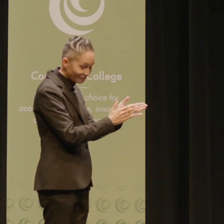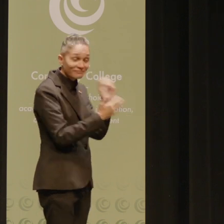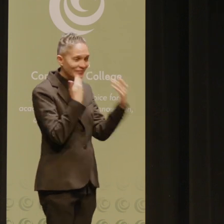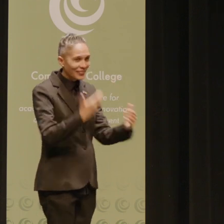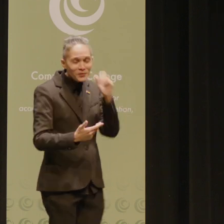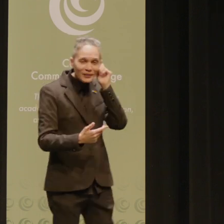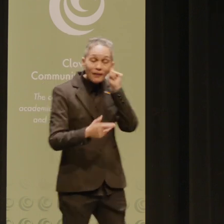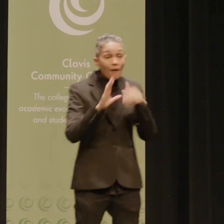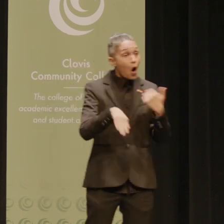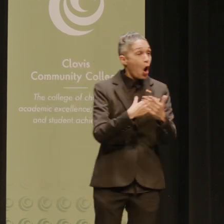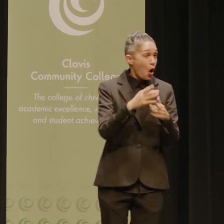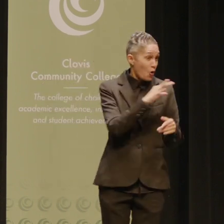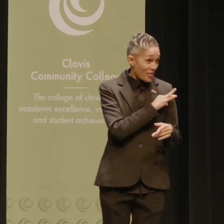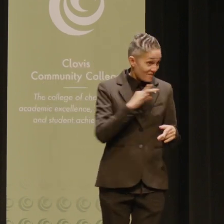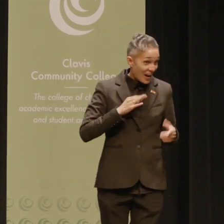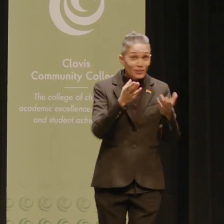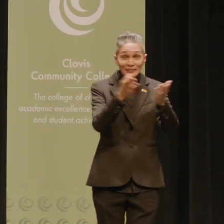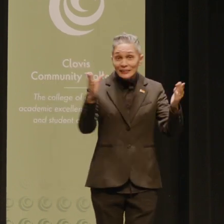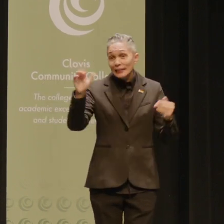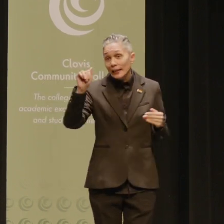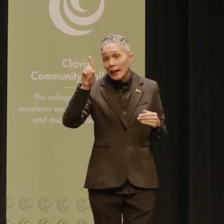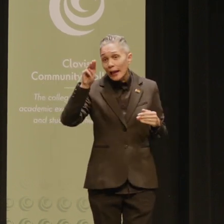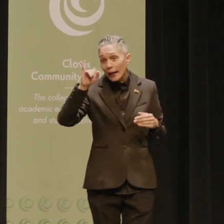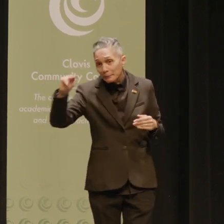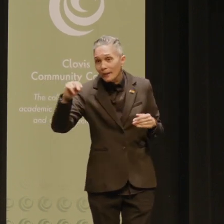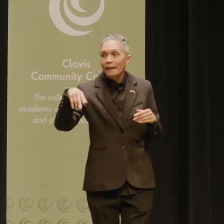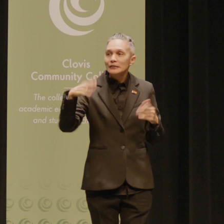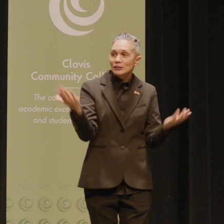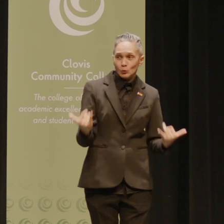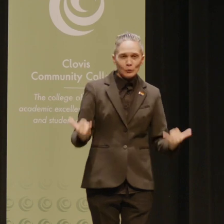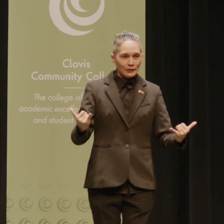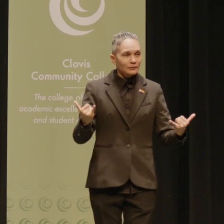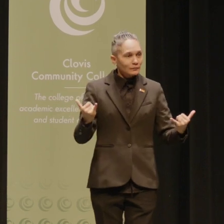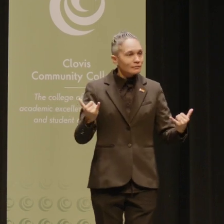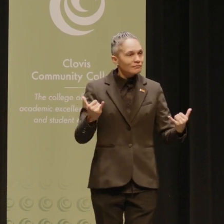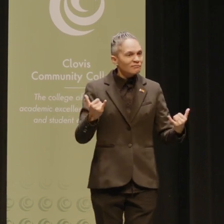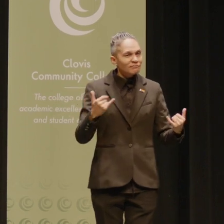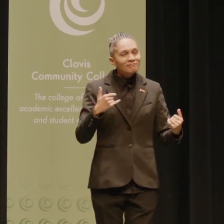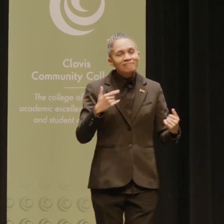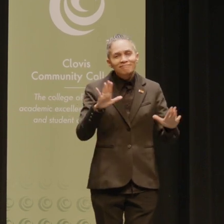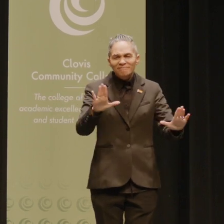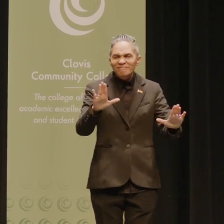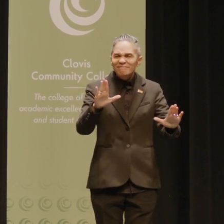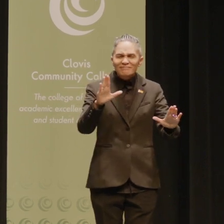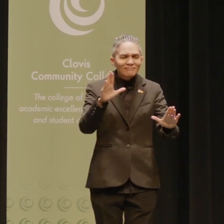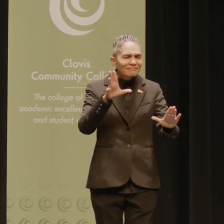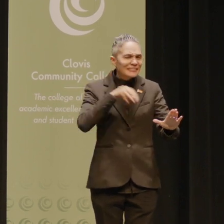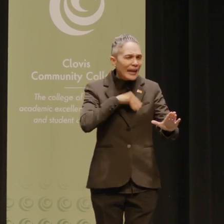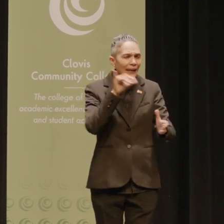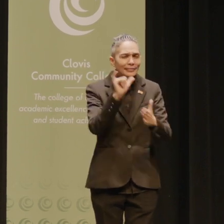thank you. For all the faculty and the administrators that are here today, I just want to say, take that